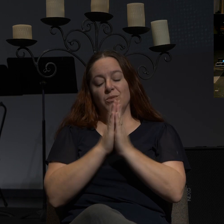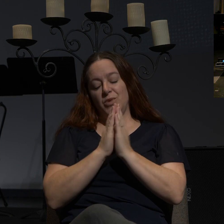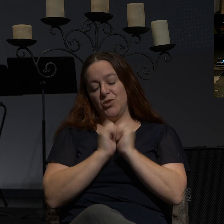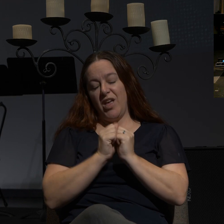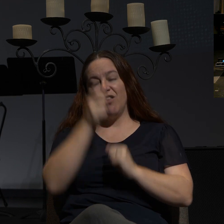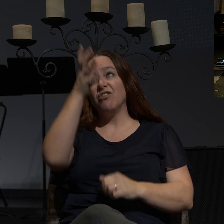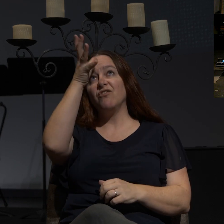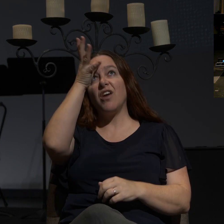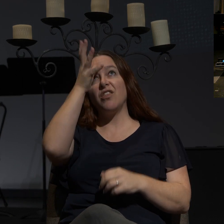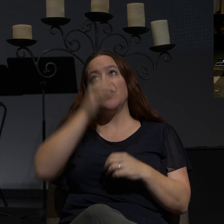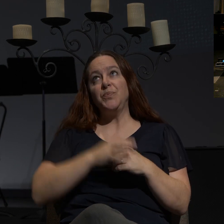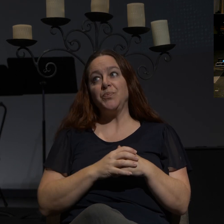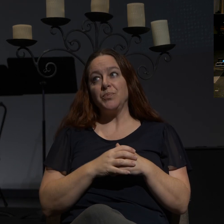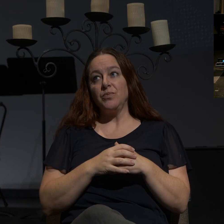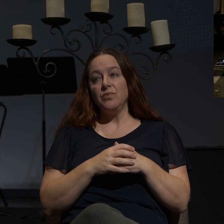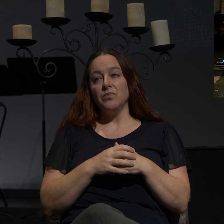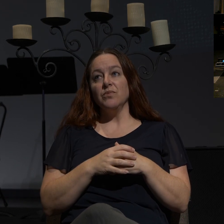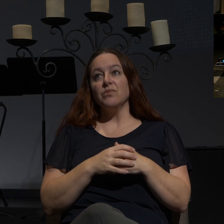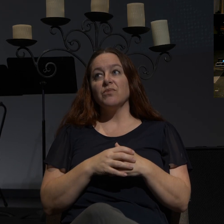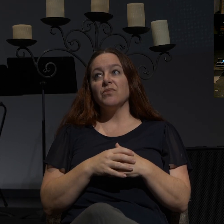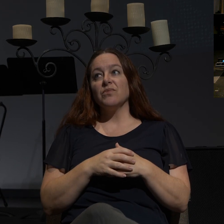Father,